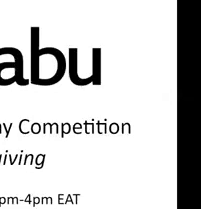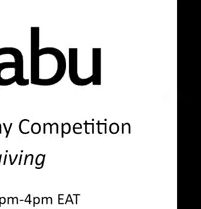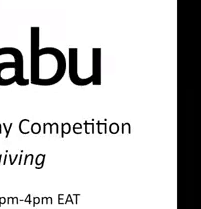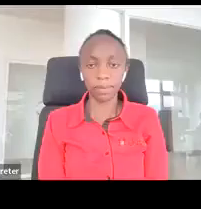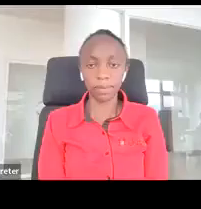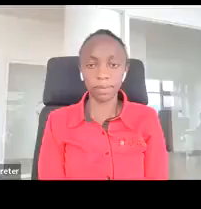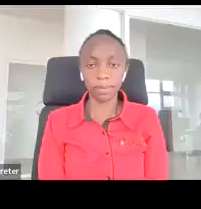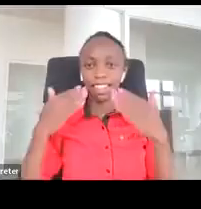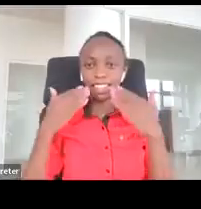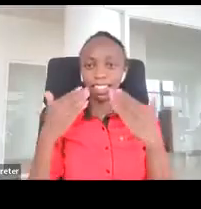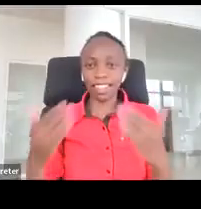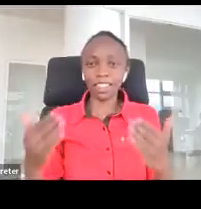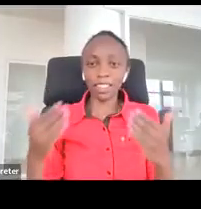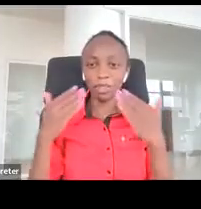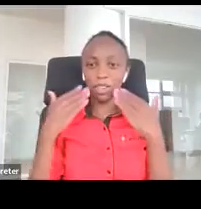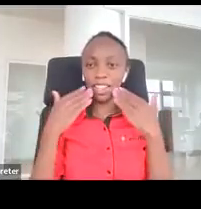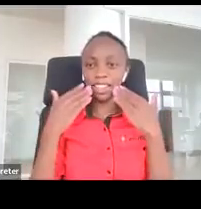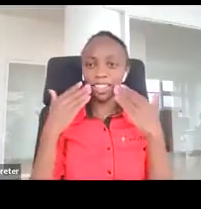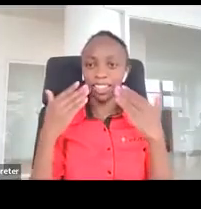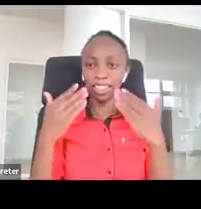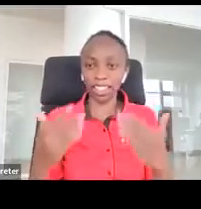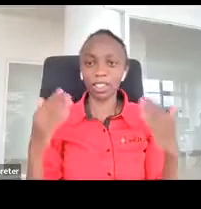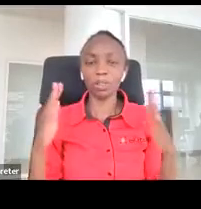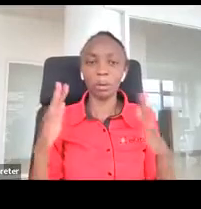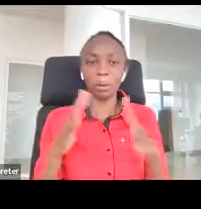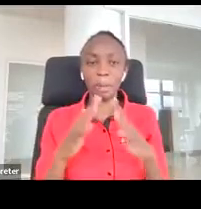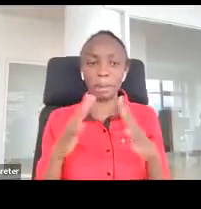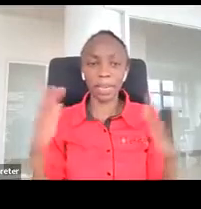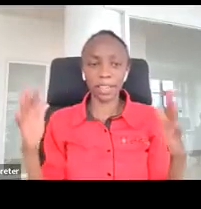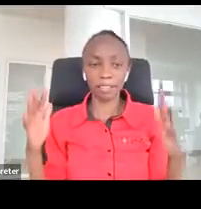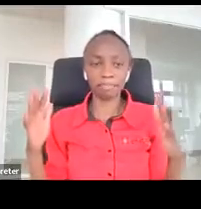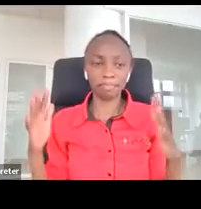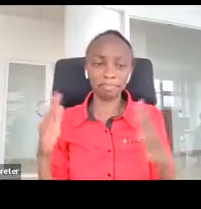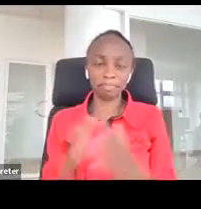Thank you very much for that.